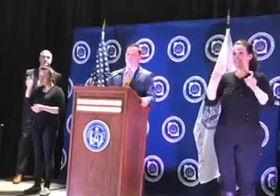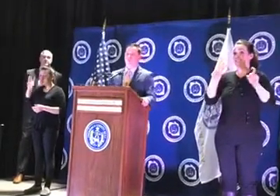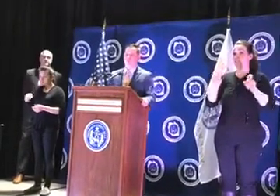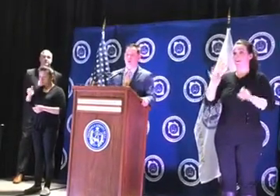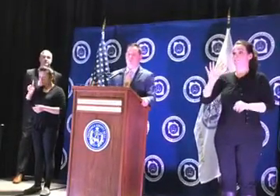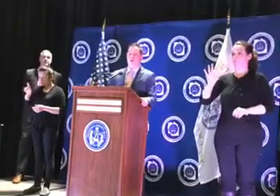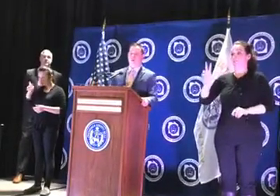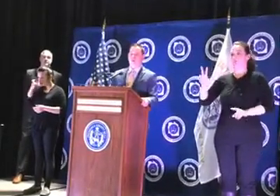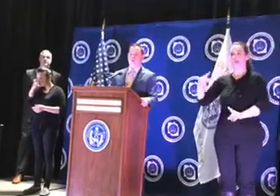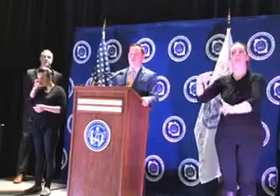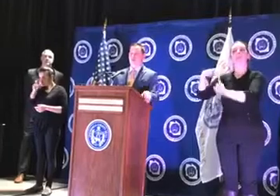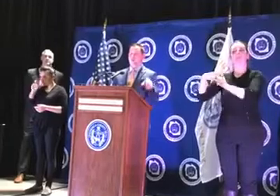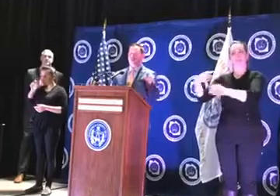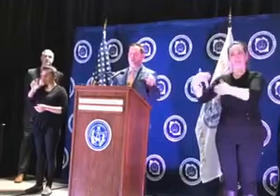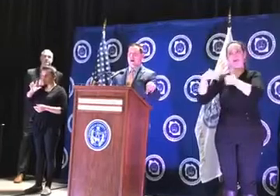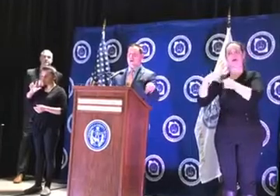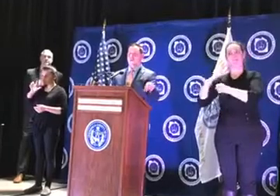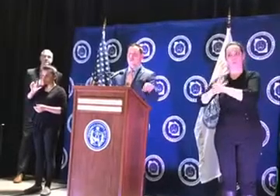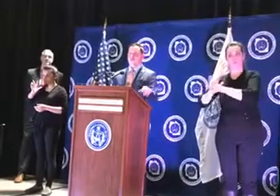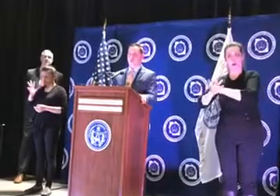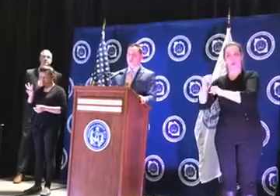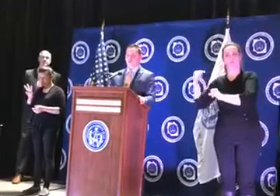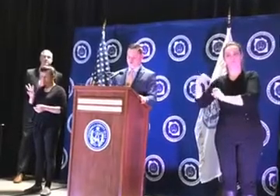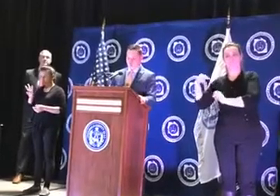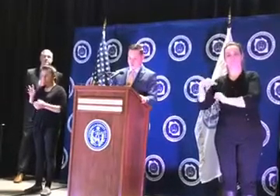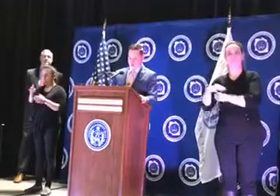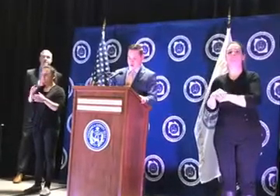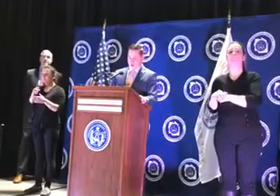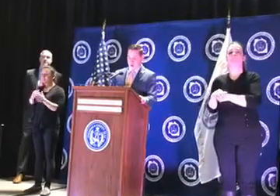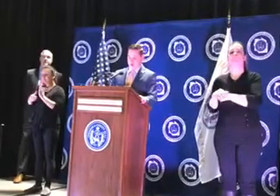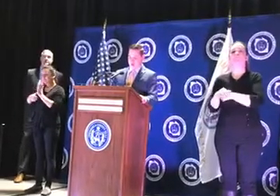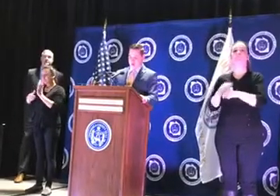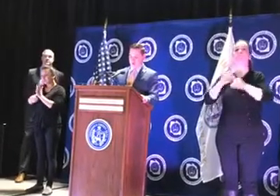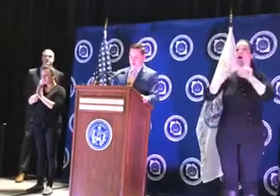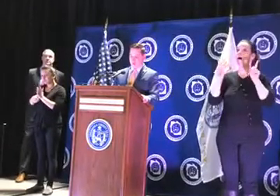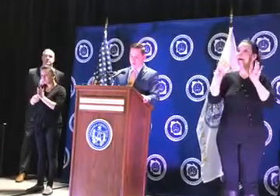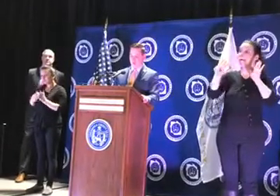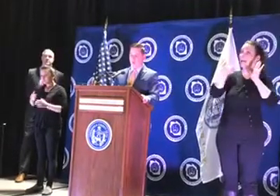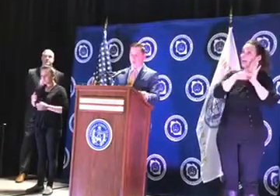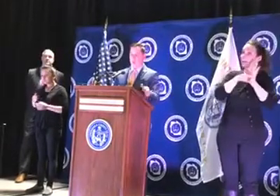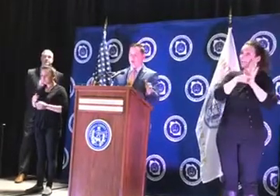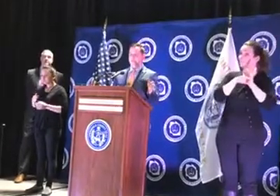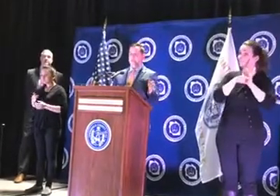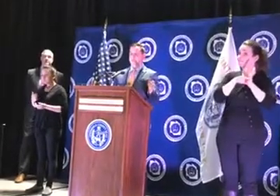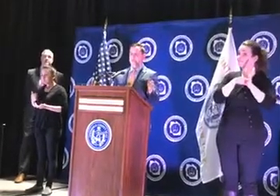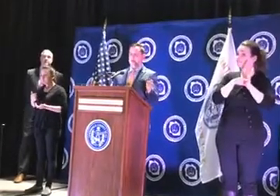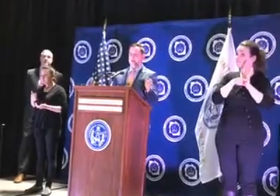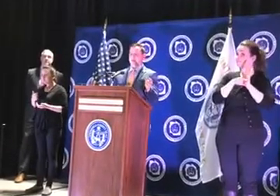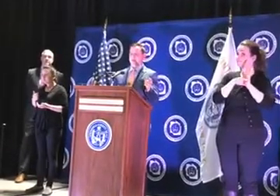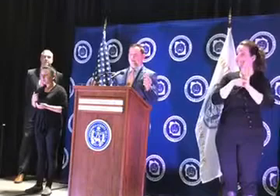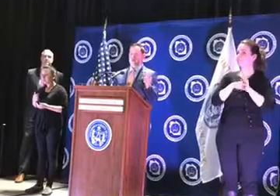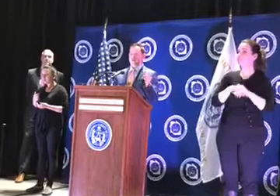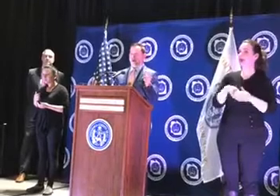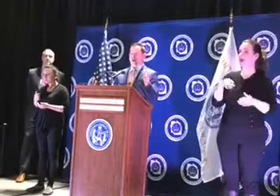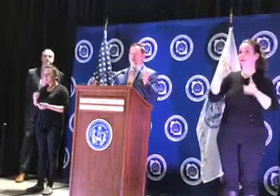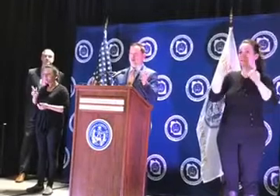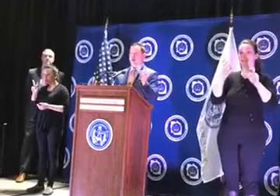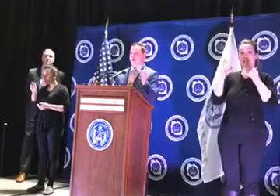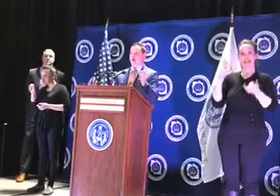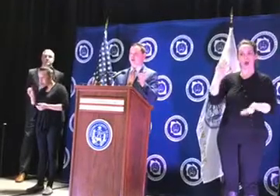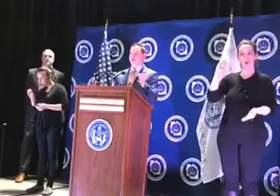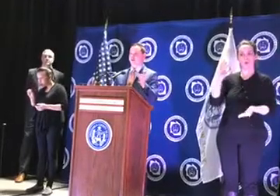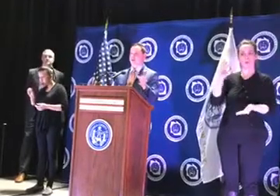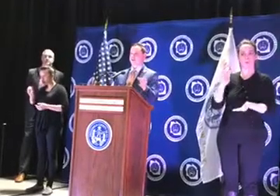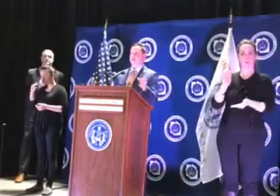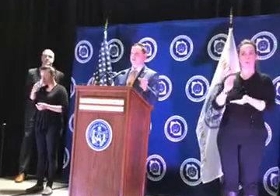is the number. That percentage went down from yesterday. So we anticipate, to remind everybody